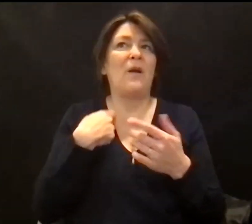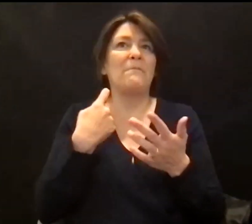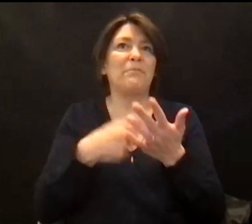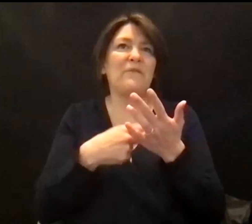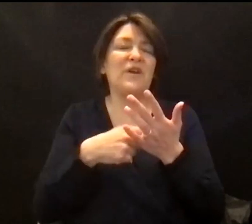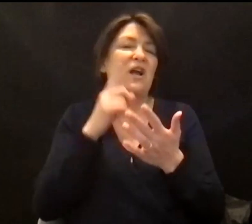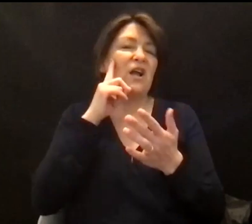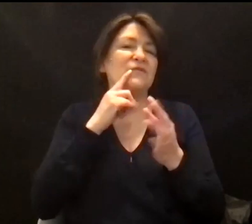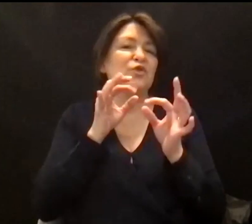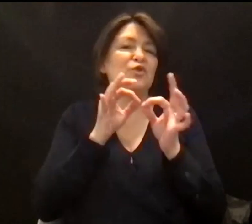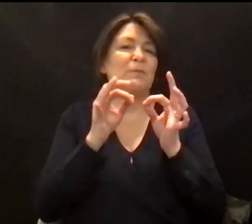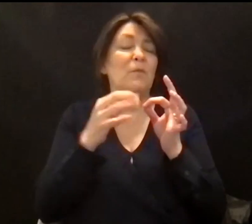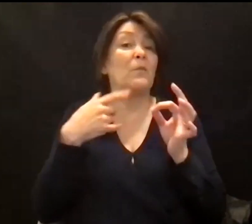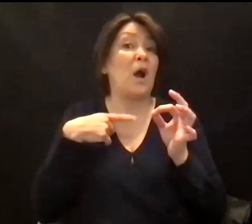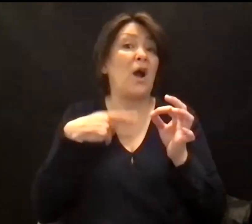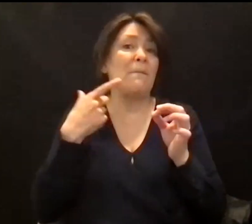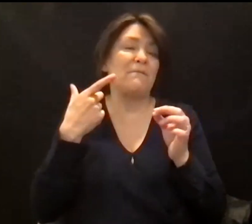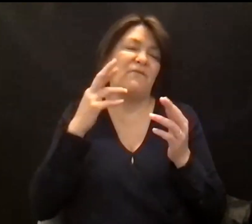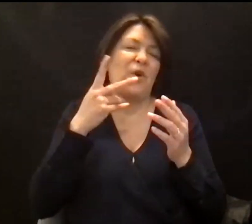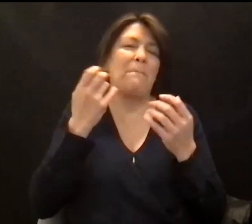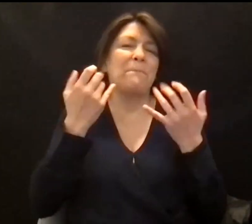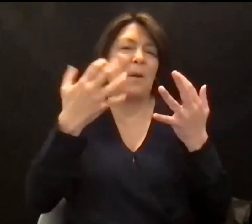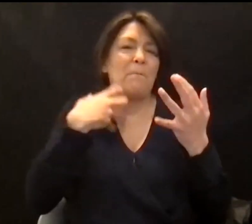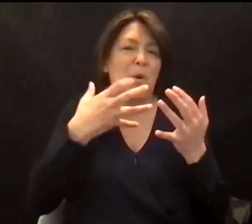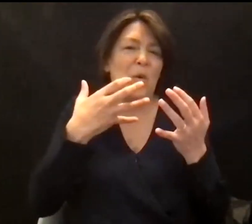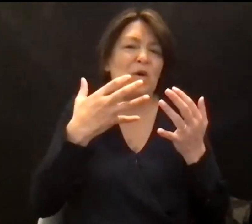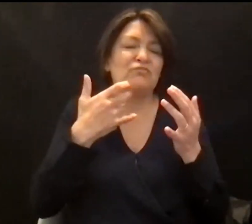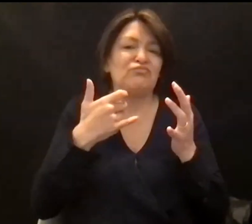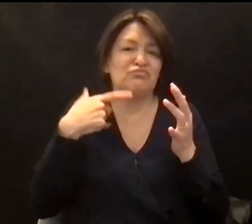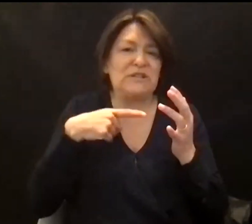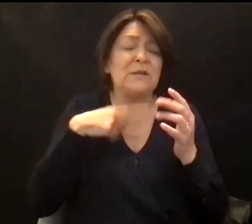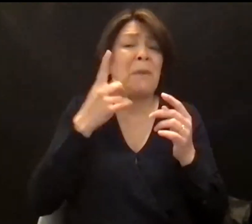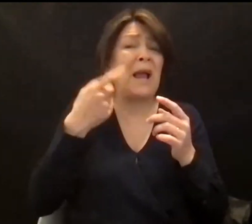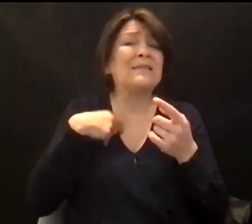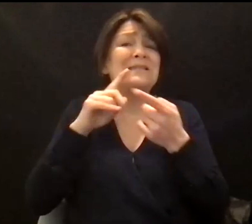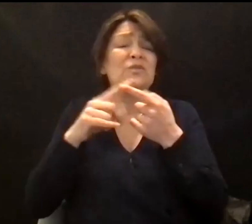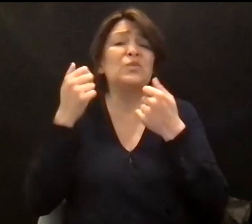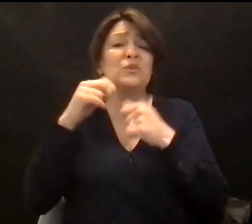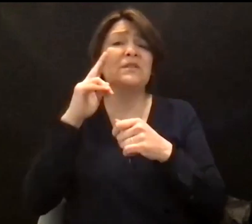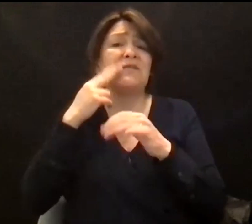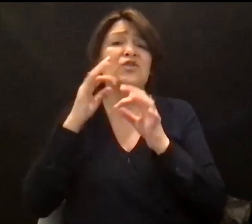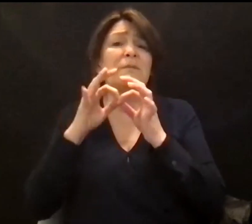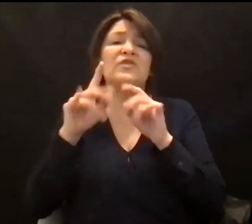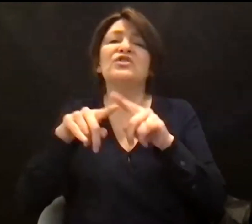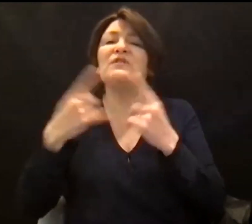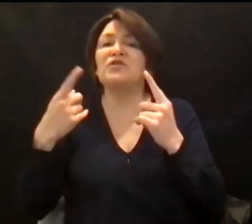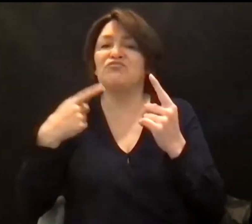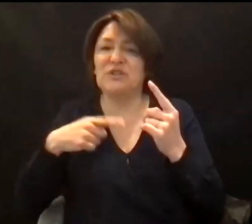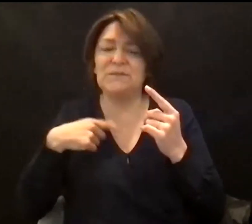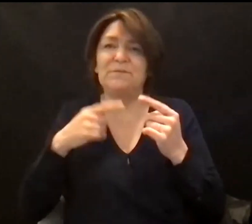mainstream. For me, I prefer a hearing interpreter. There's a lot of reasons for that, but I still do use